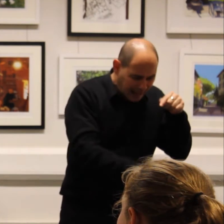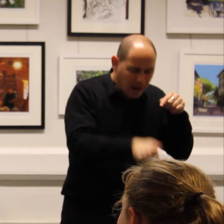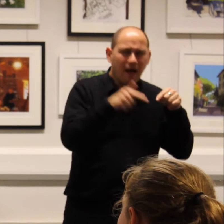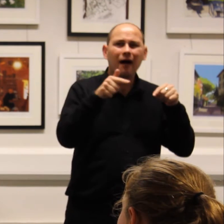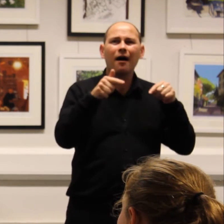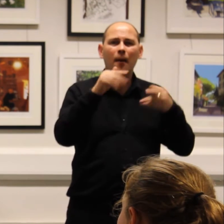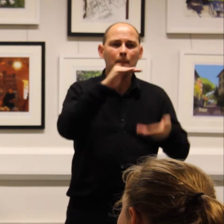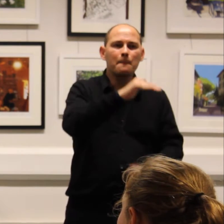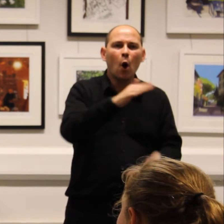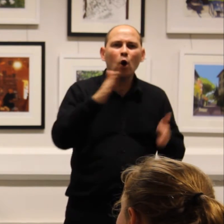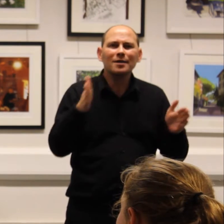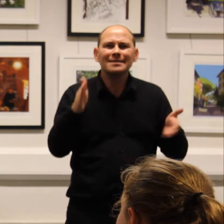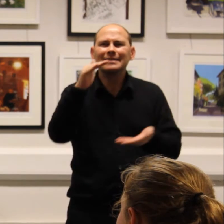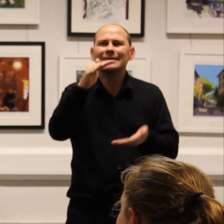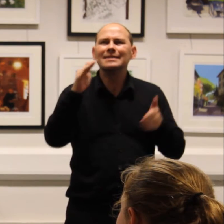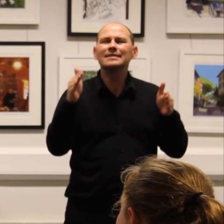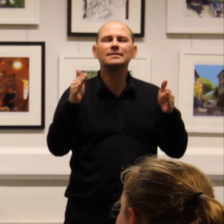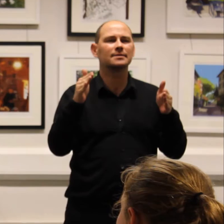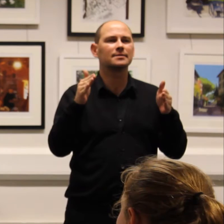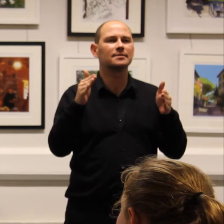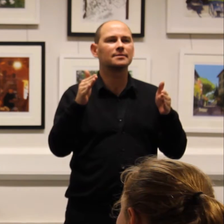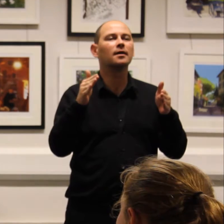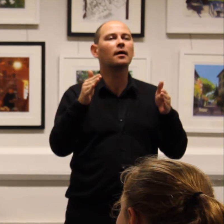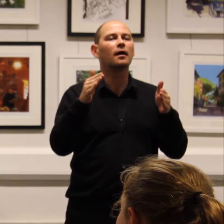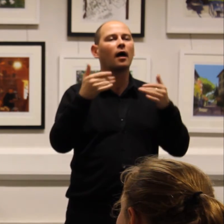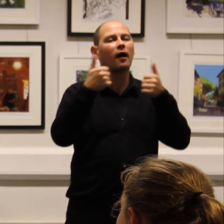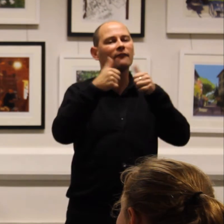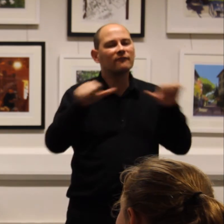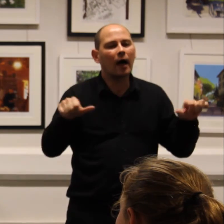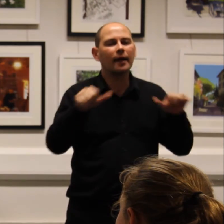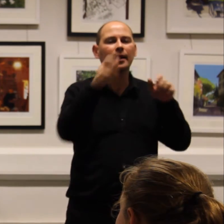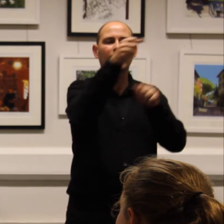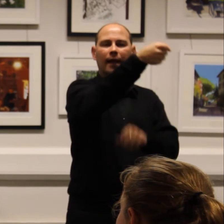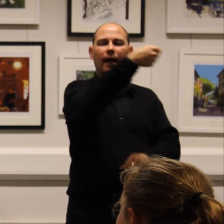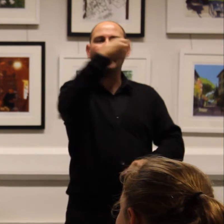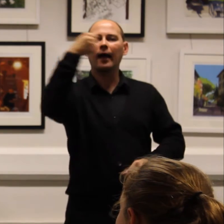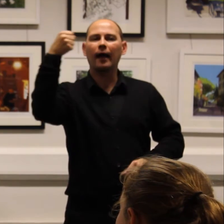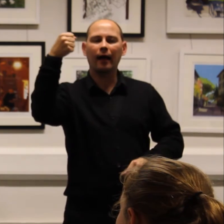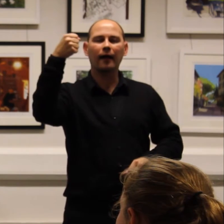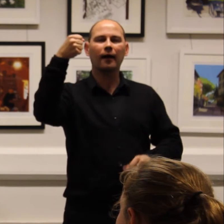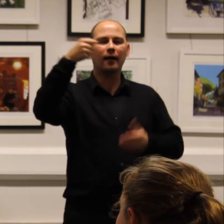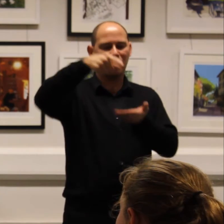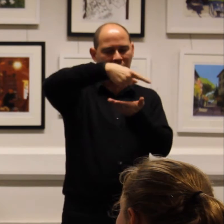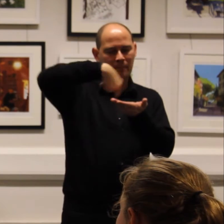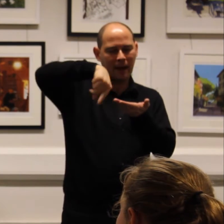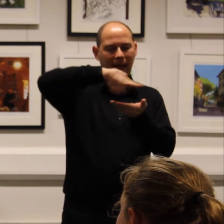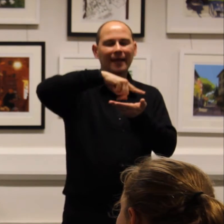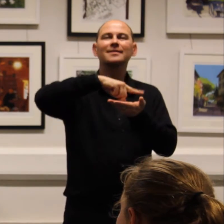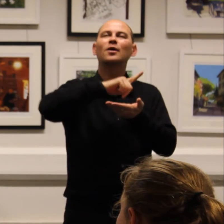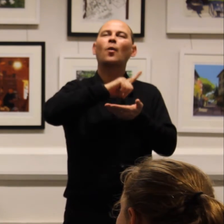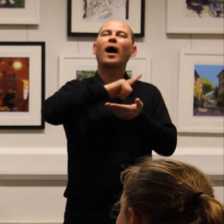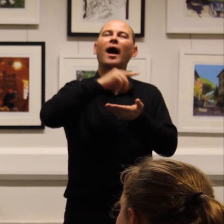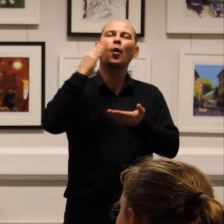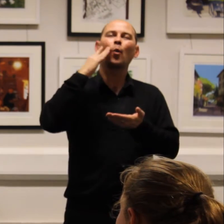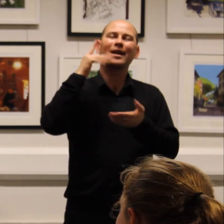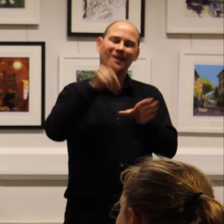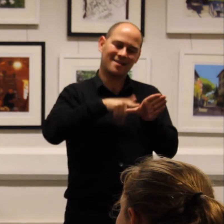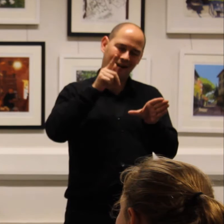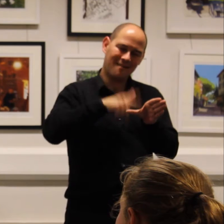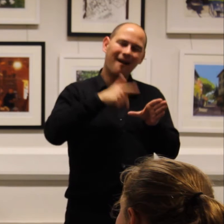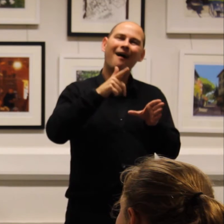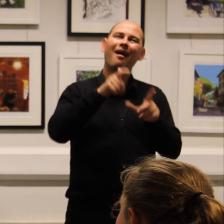plates, because once, when it was a kitten, they had found it there, sitting in a dish, waiting to be discovered.